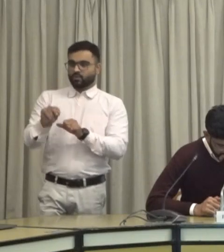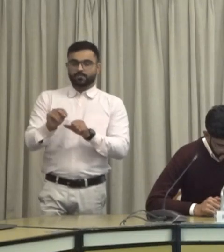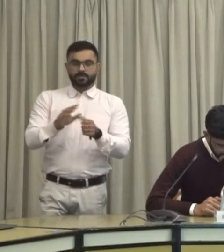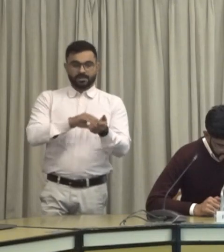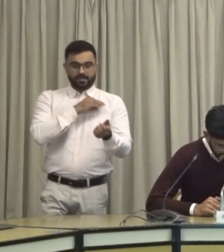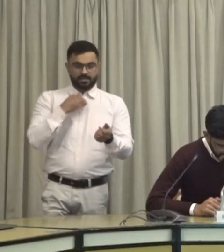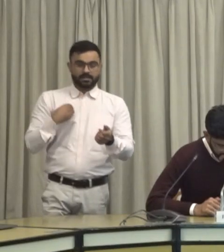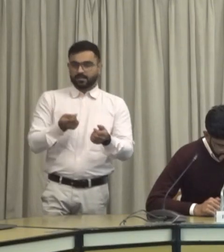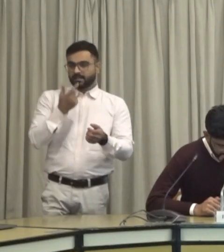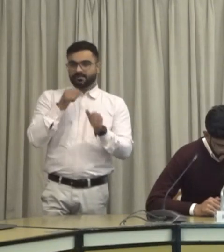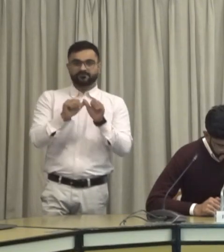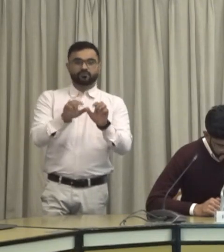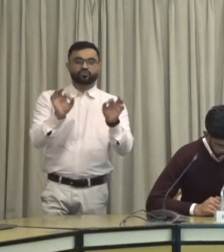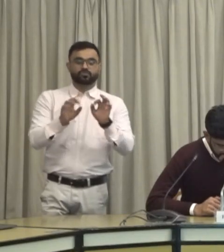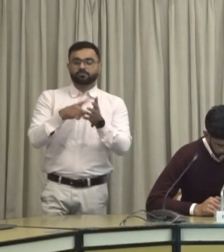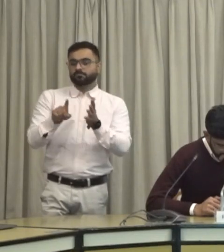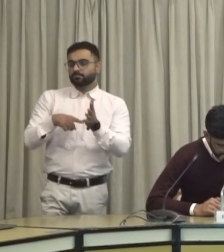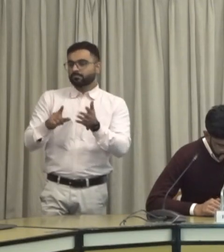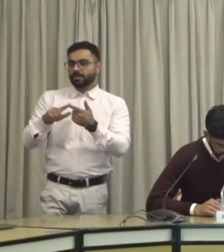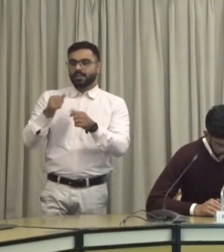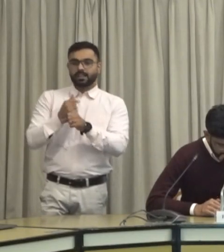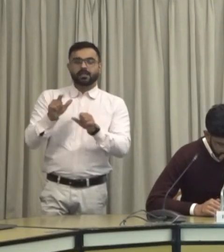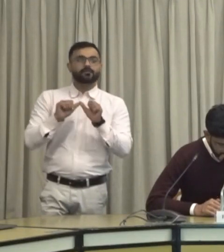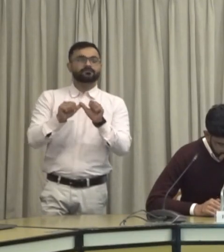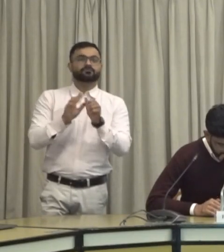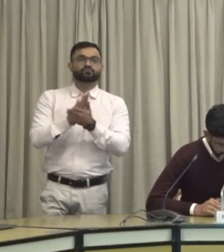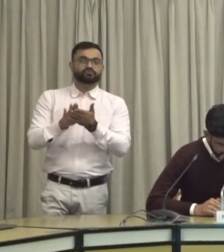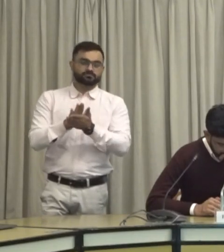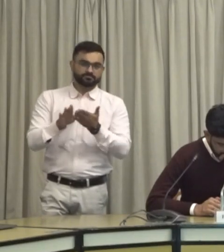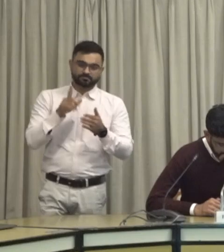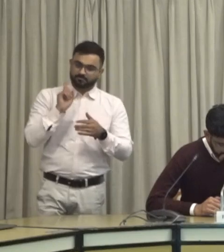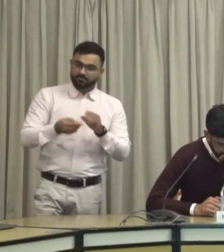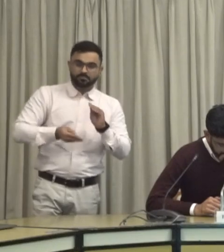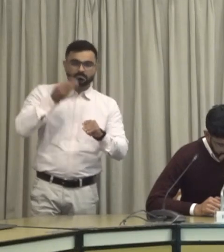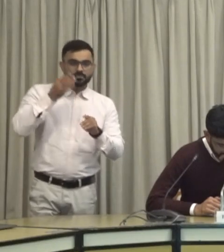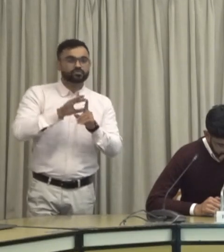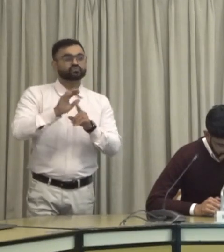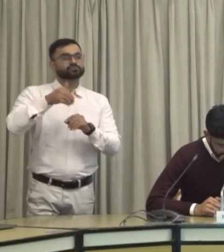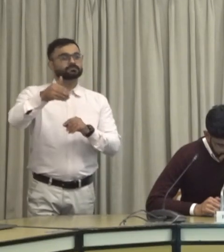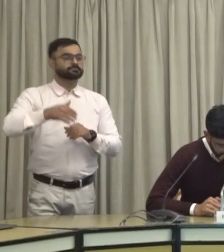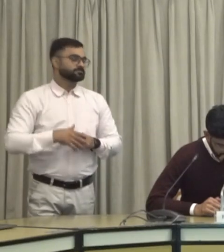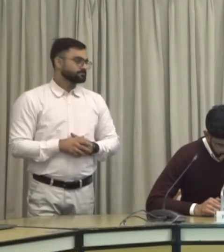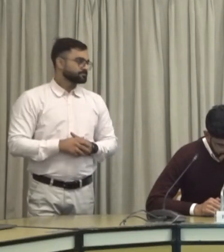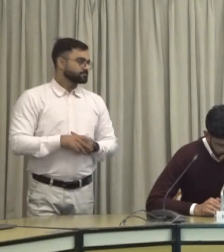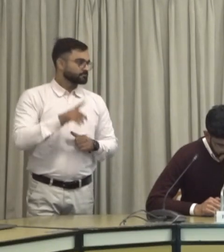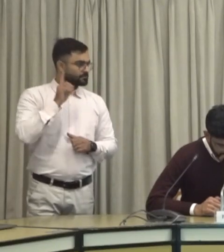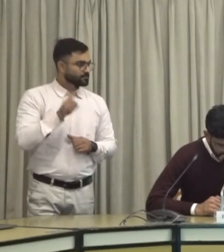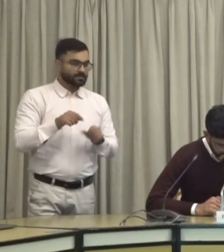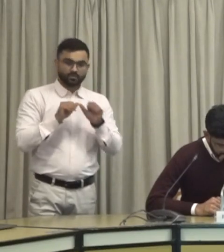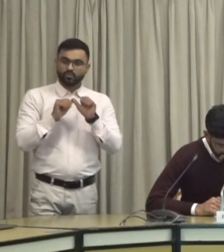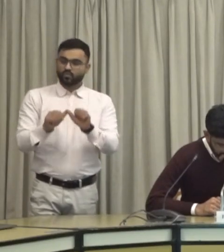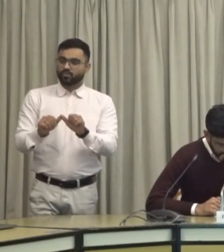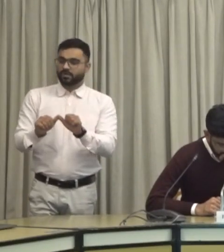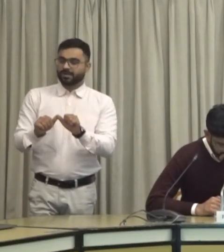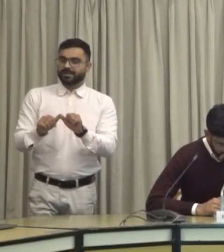medical answer. The answer is not just a legal answer. It's much more than that. It's an answer